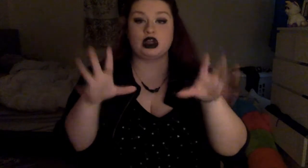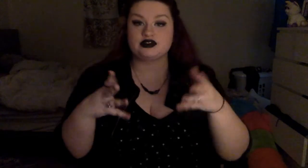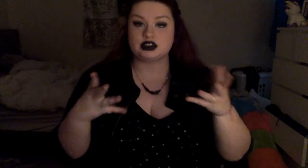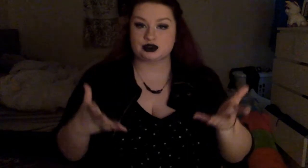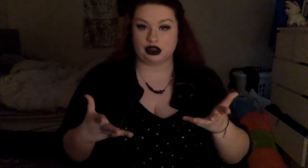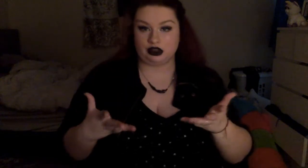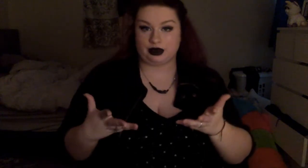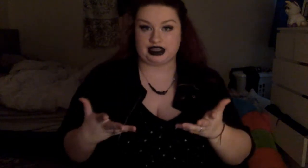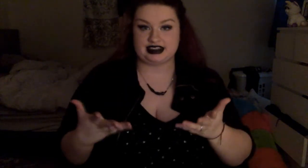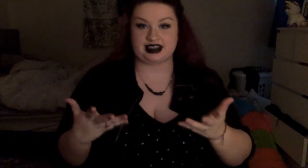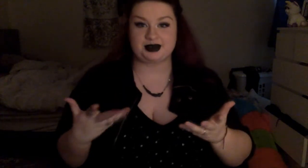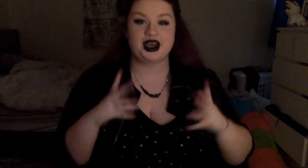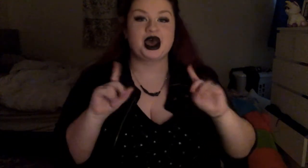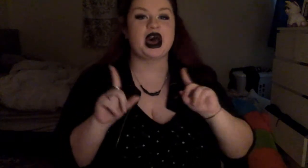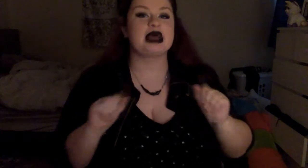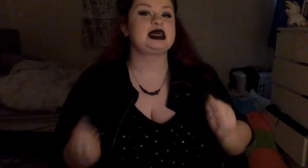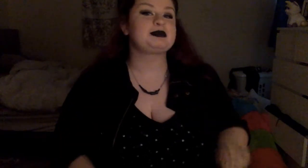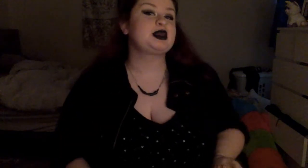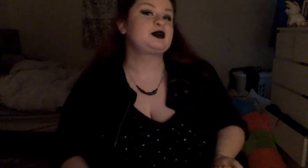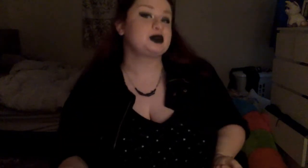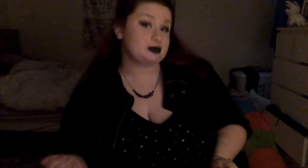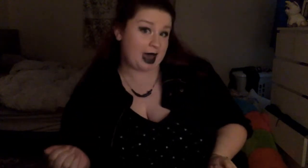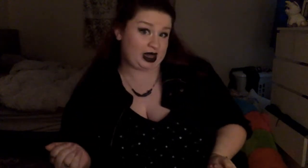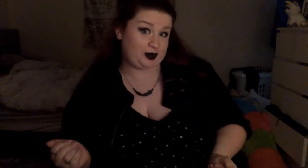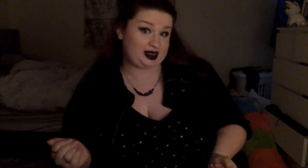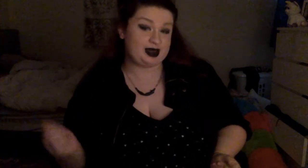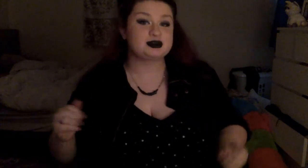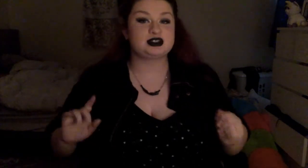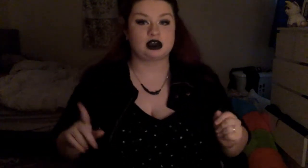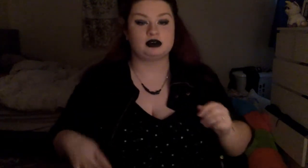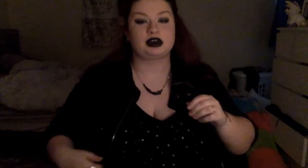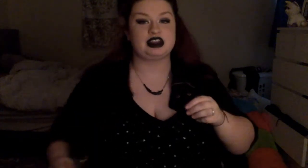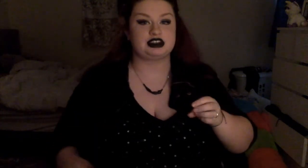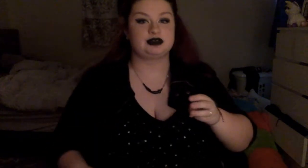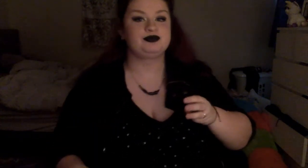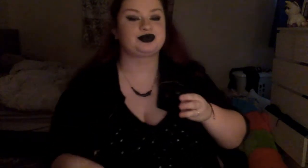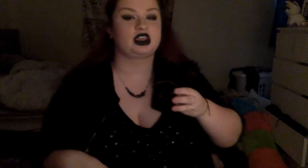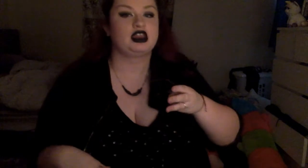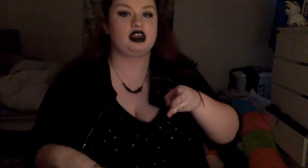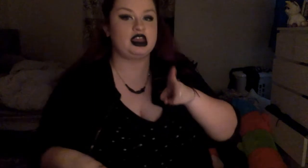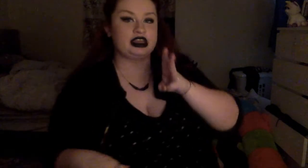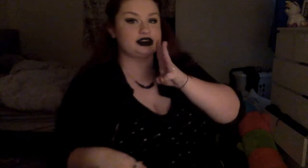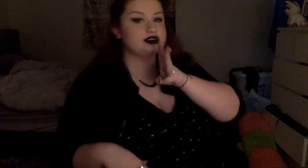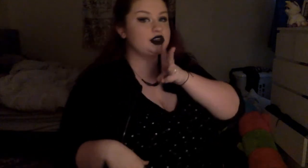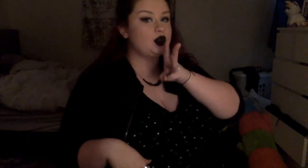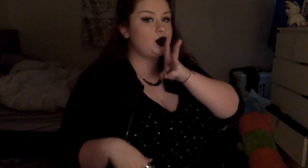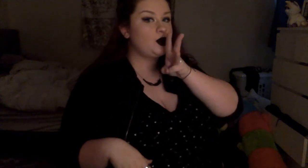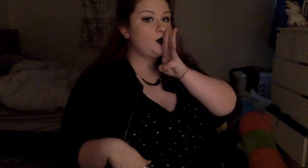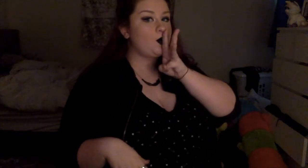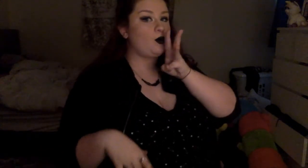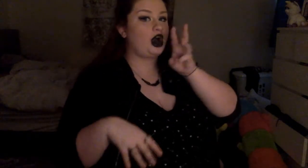waves that swallow quick and deep. I like being real dramatic with it. So what I do is